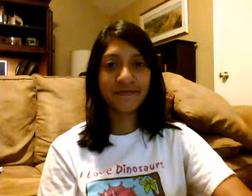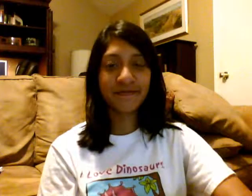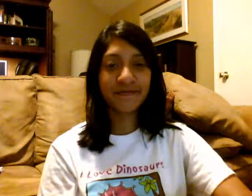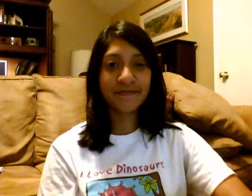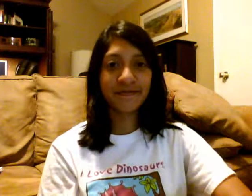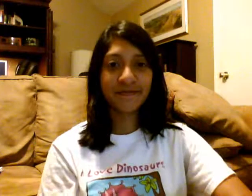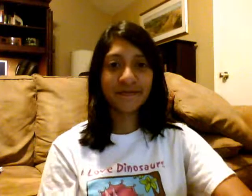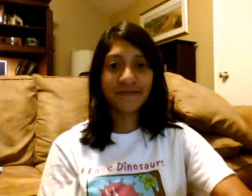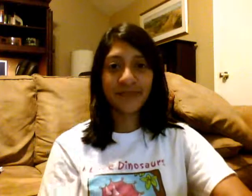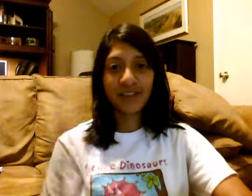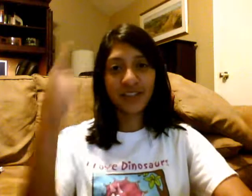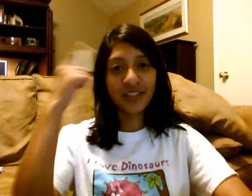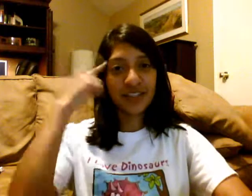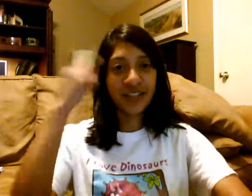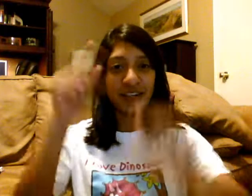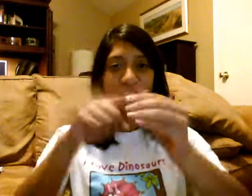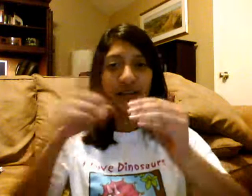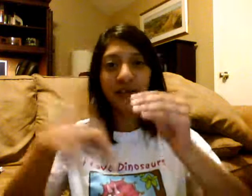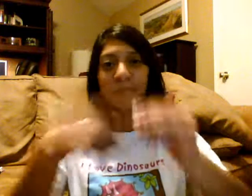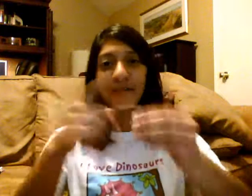Just think about the shape of beans,